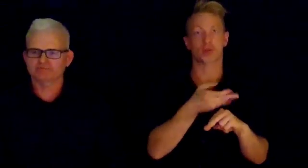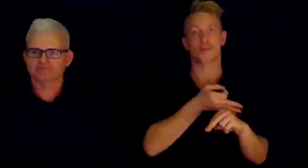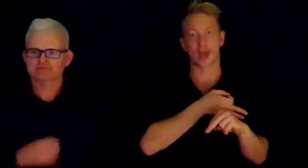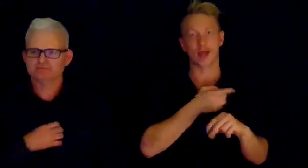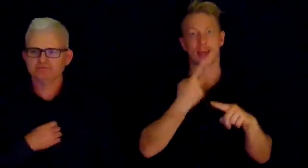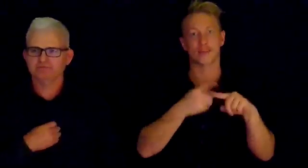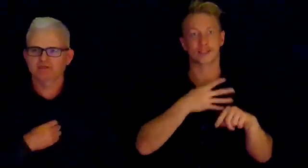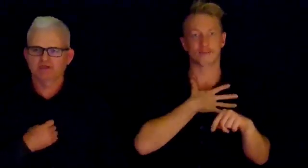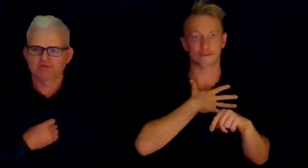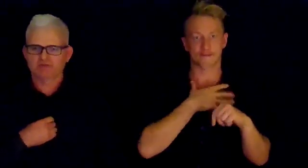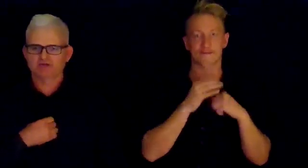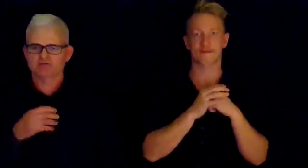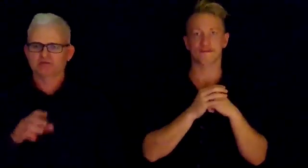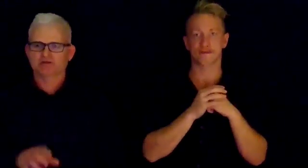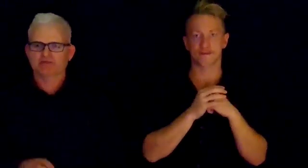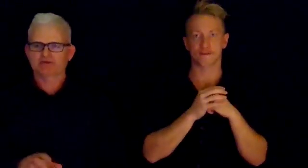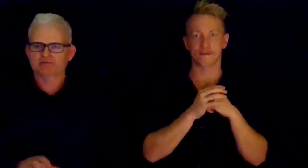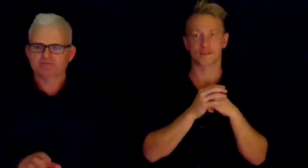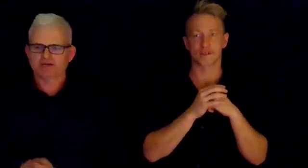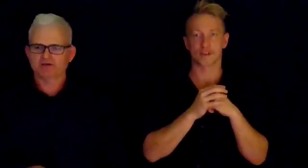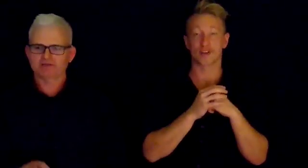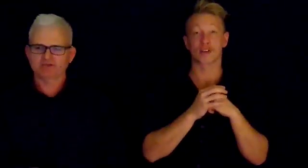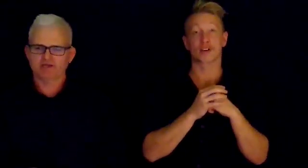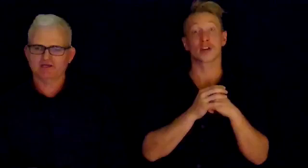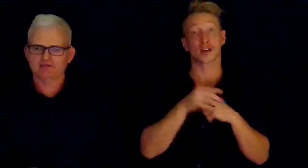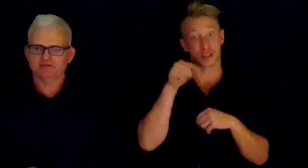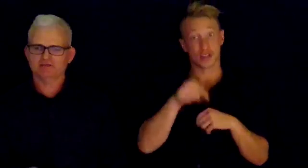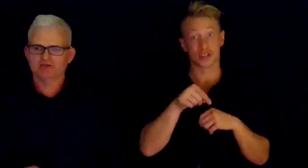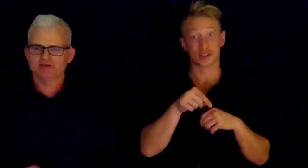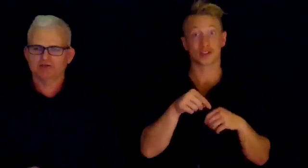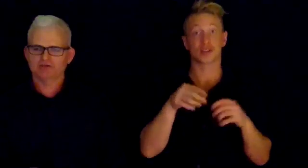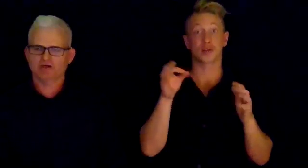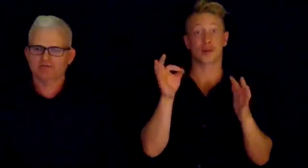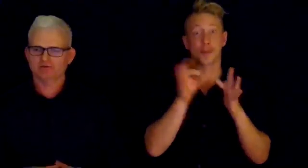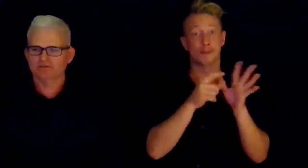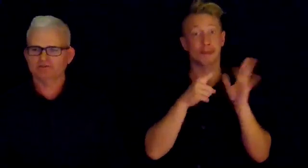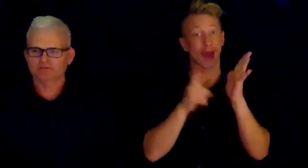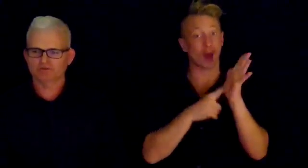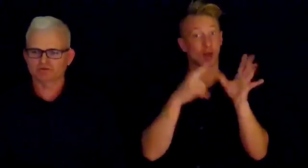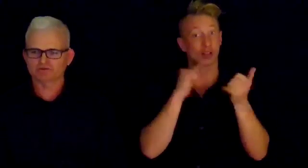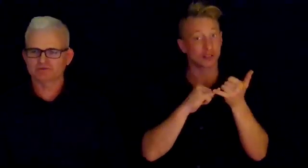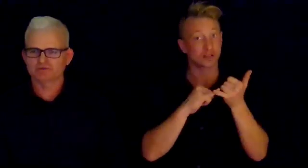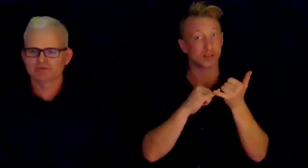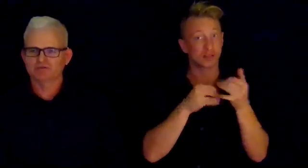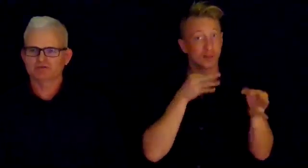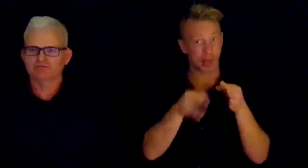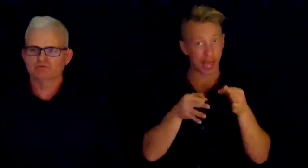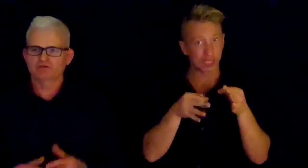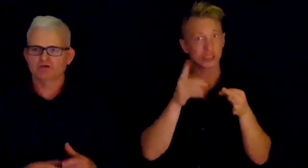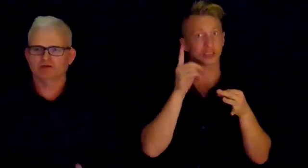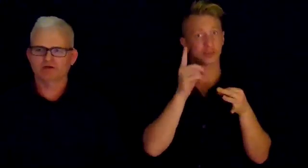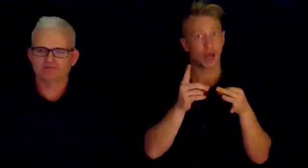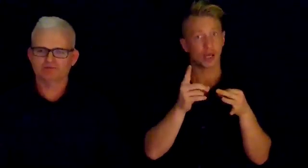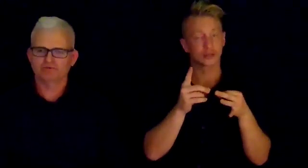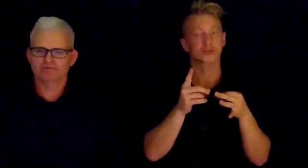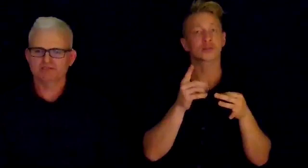myself. Even though this is Paola's plan, she'll have all the support to